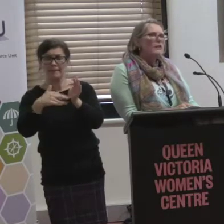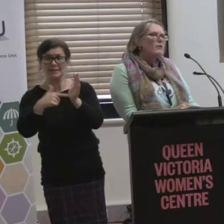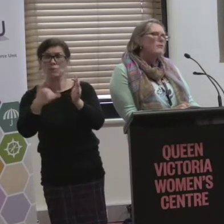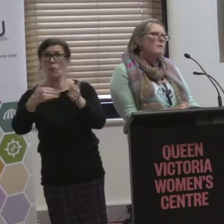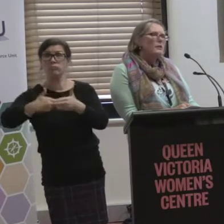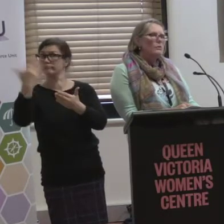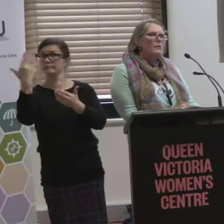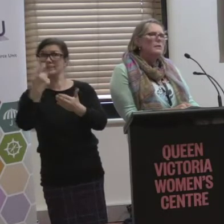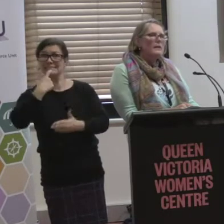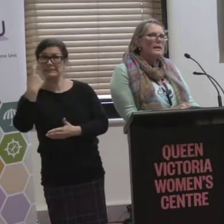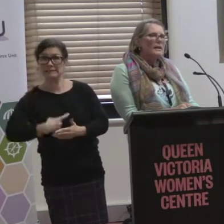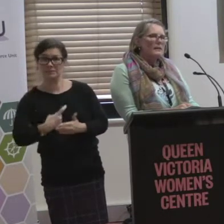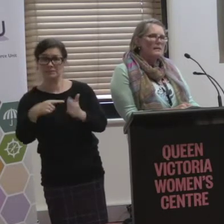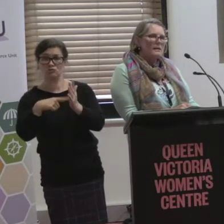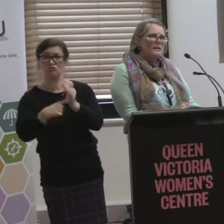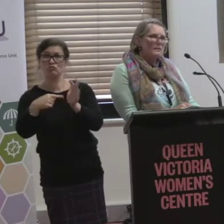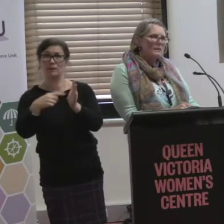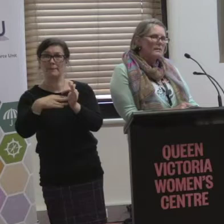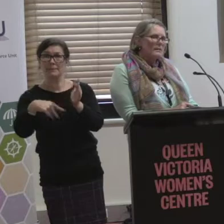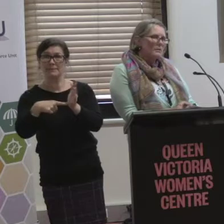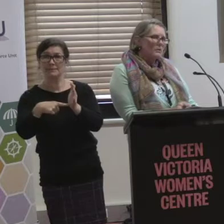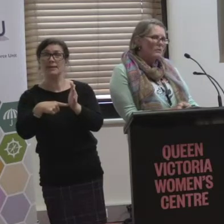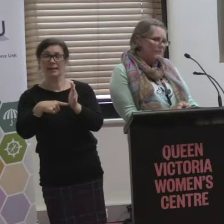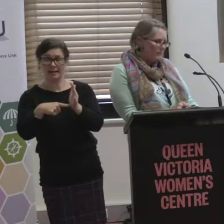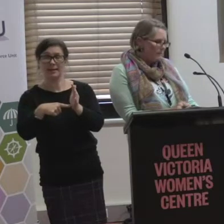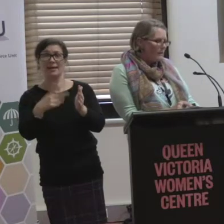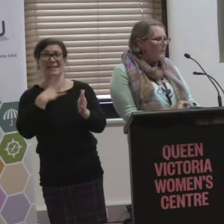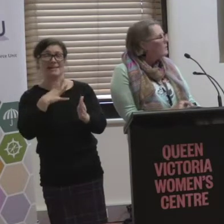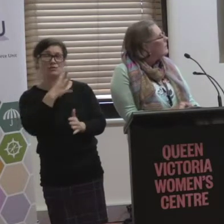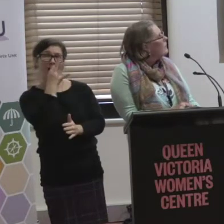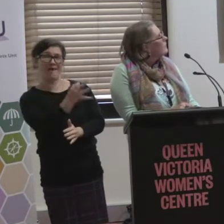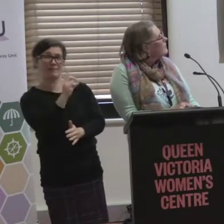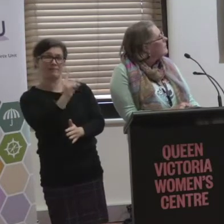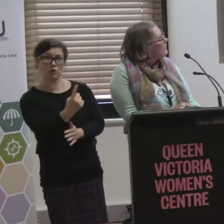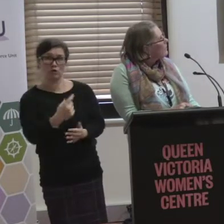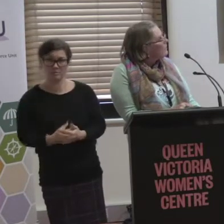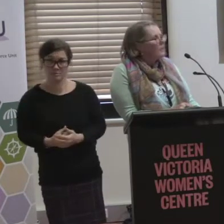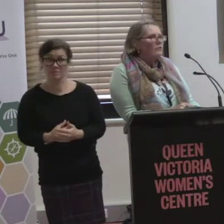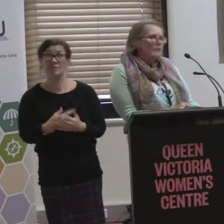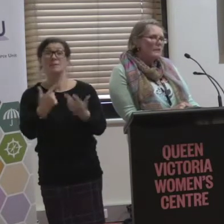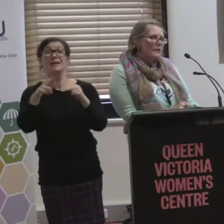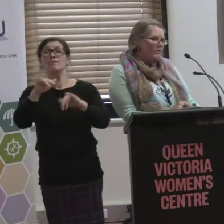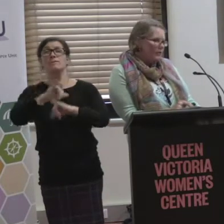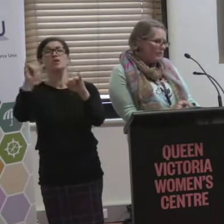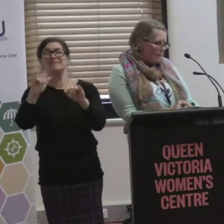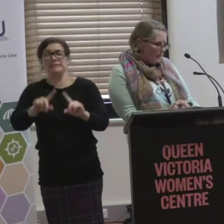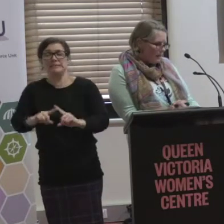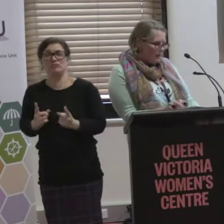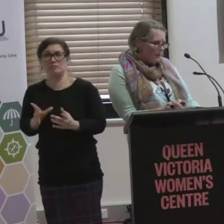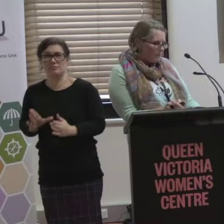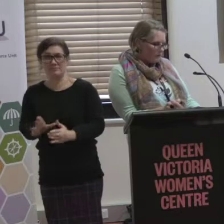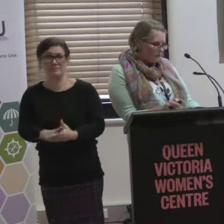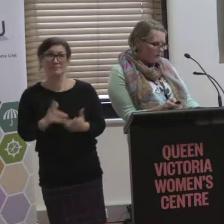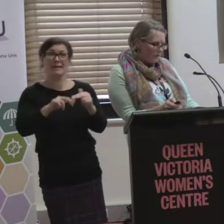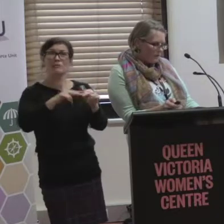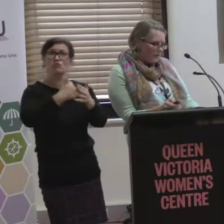matter. If they're offering medical treatment, then they need consent, unless it's an emergency. So if the treatment they're offering is routine treatment, then a